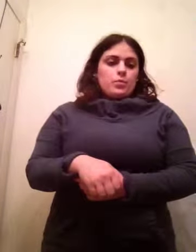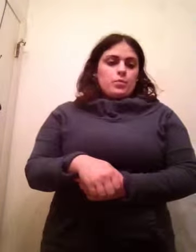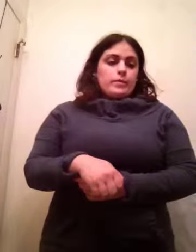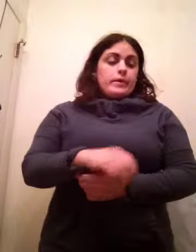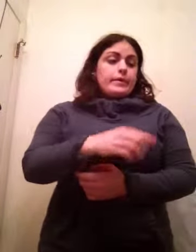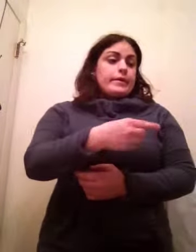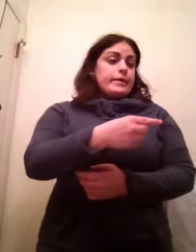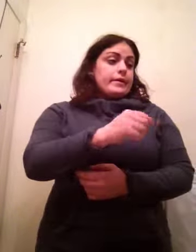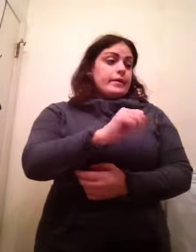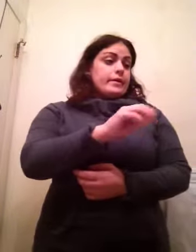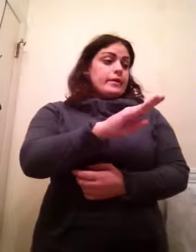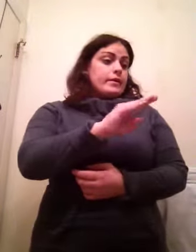Good.